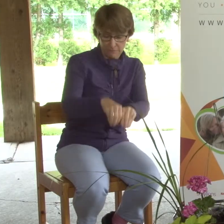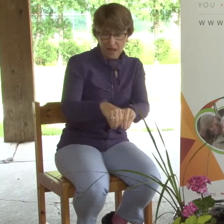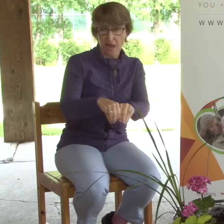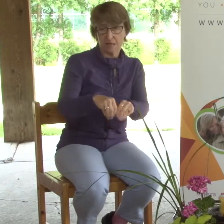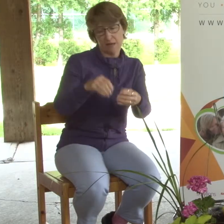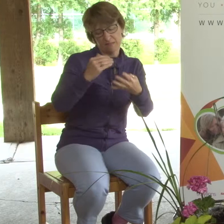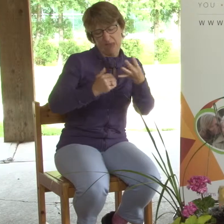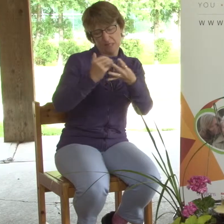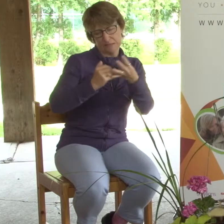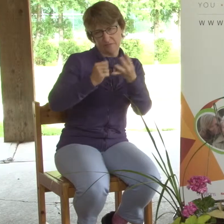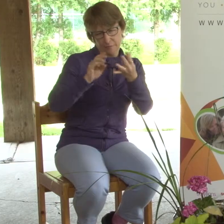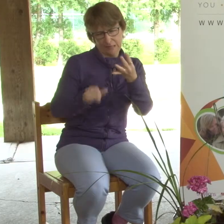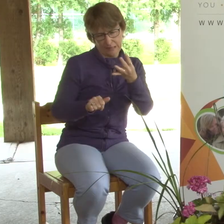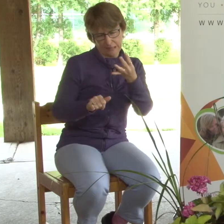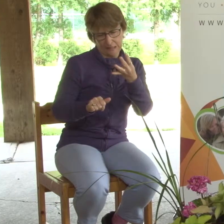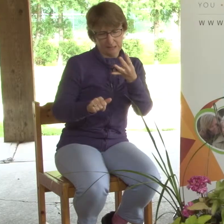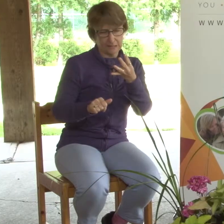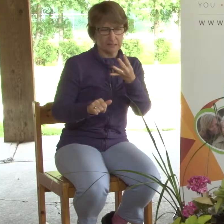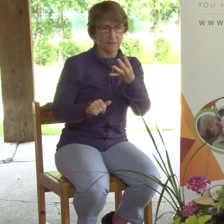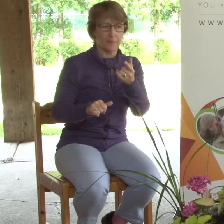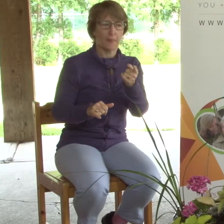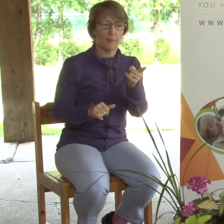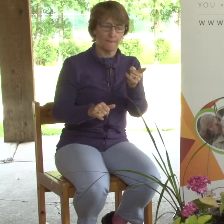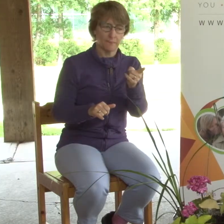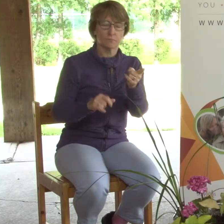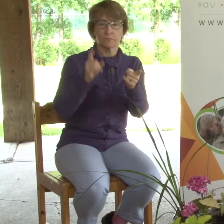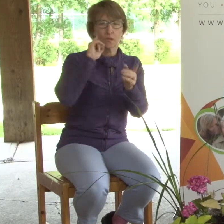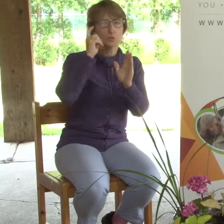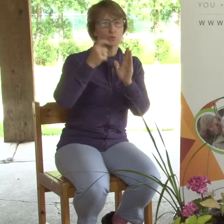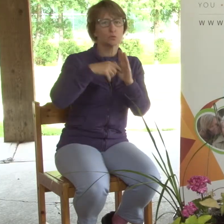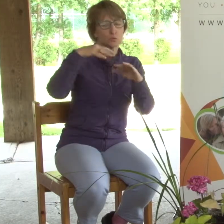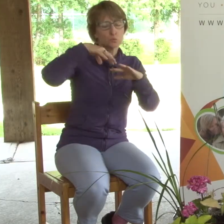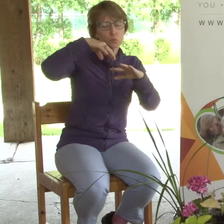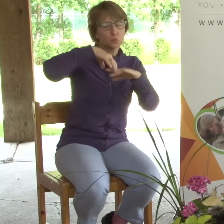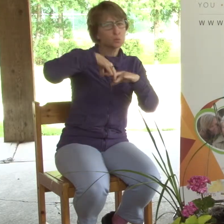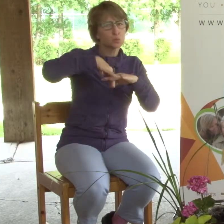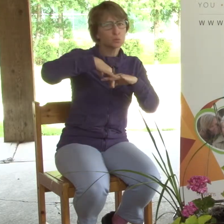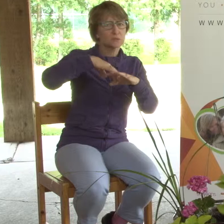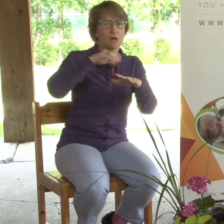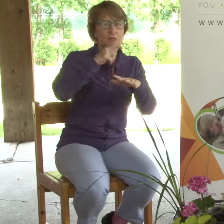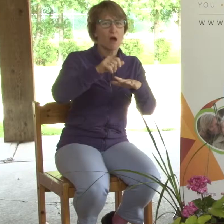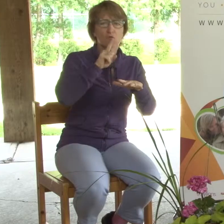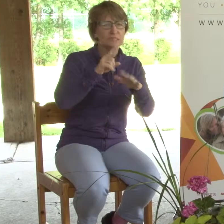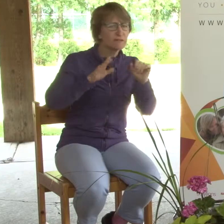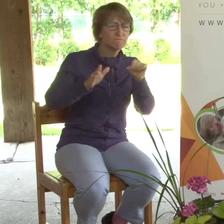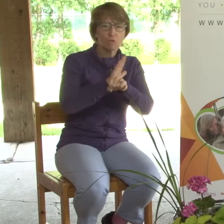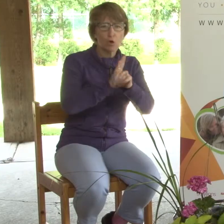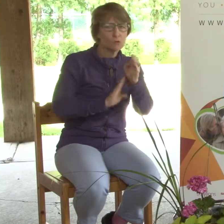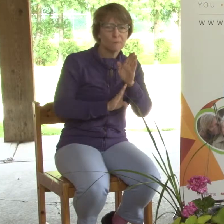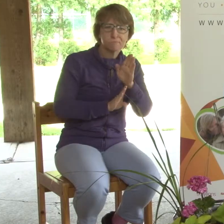late May, you're going to find that the root structure probably isn't as